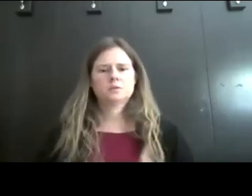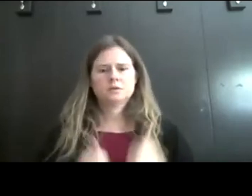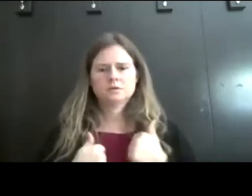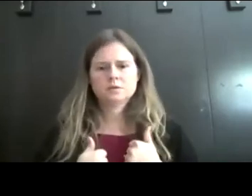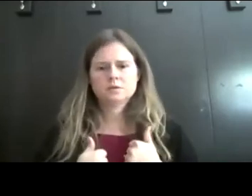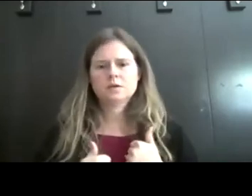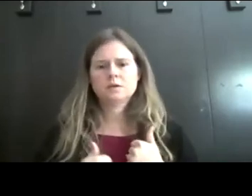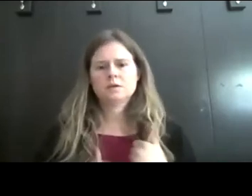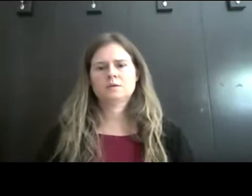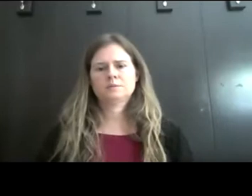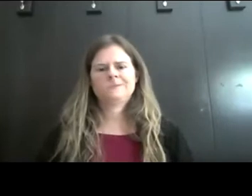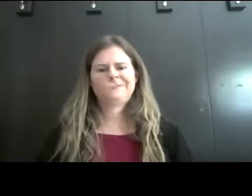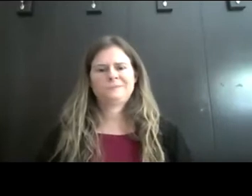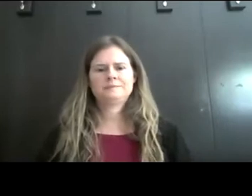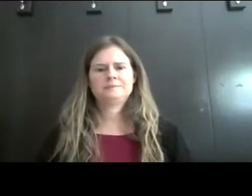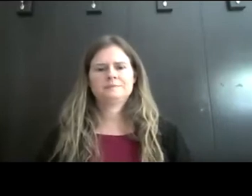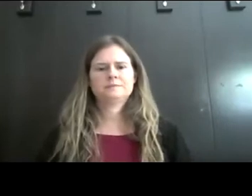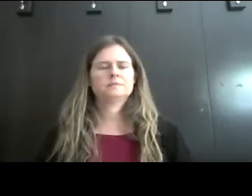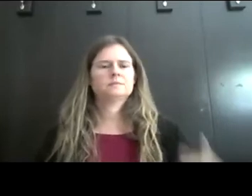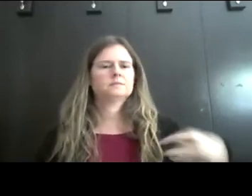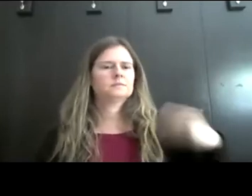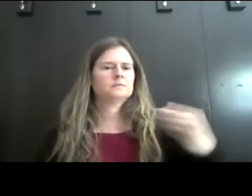clothes, shoes with holes in them.